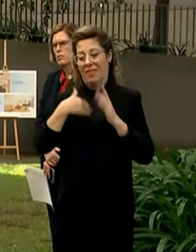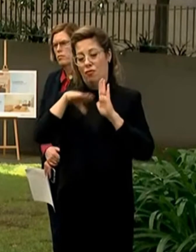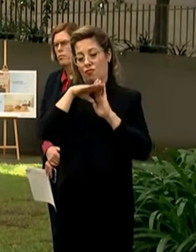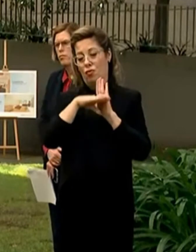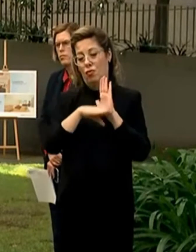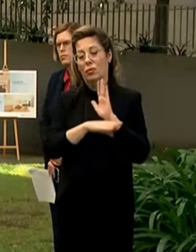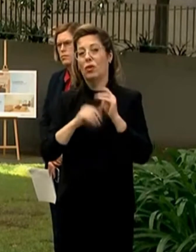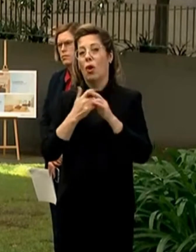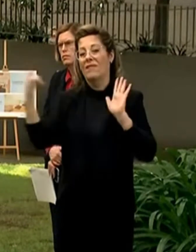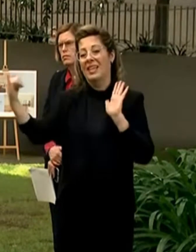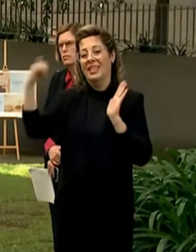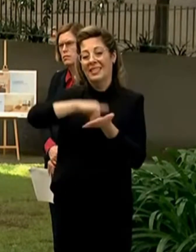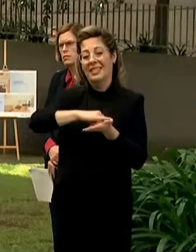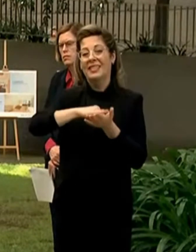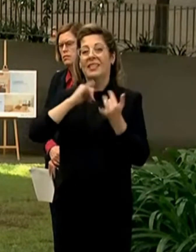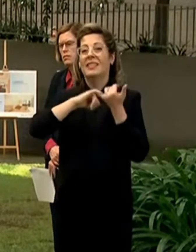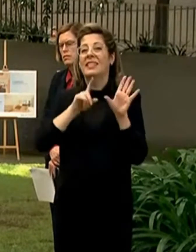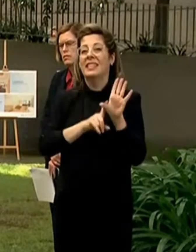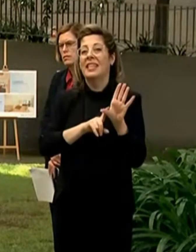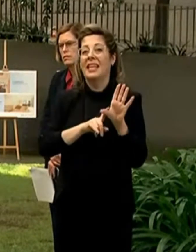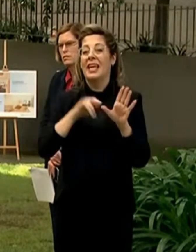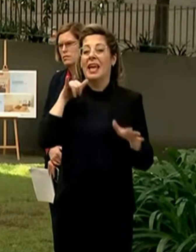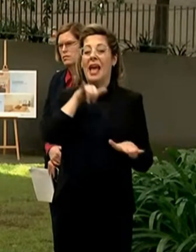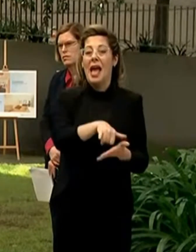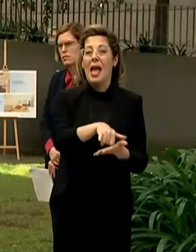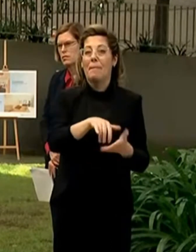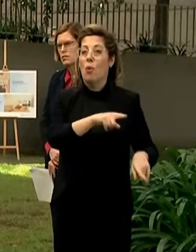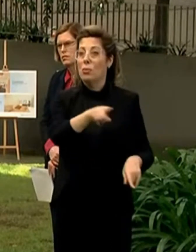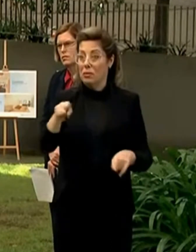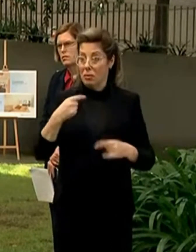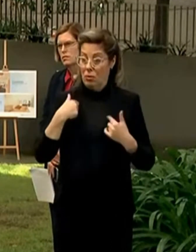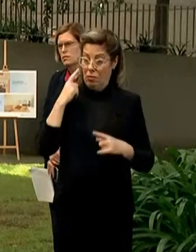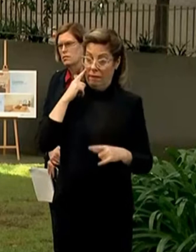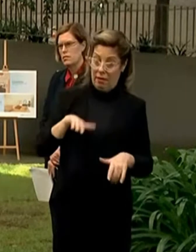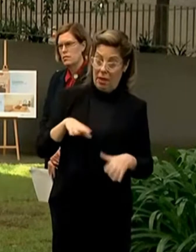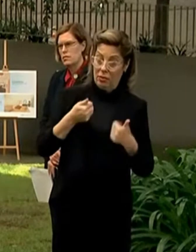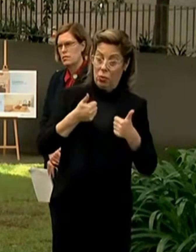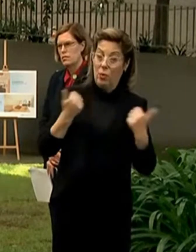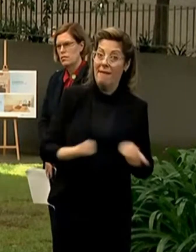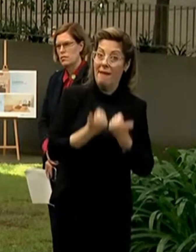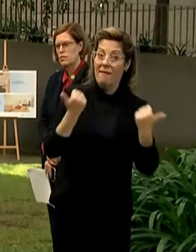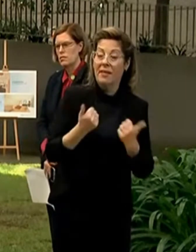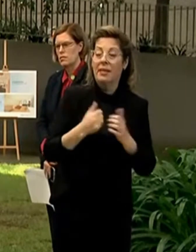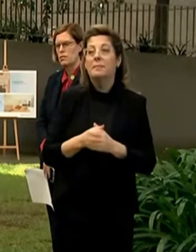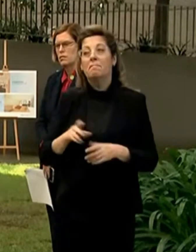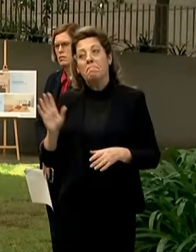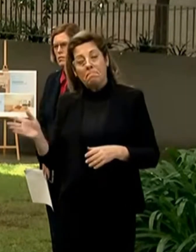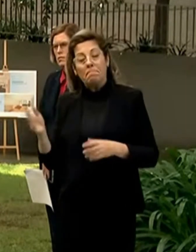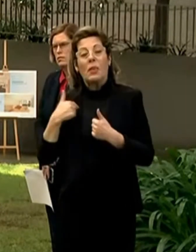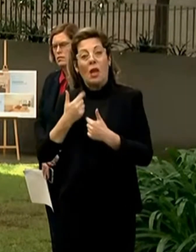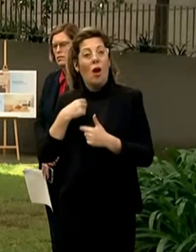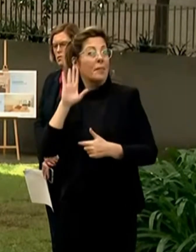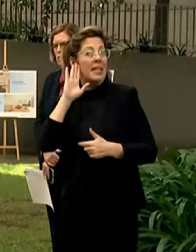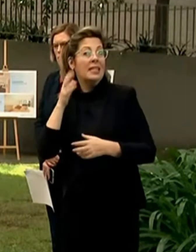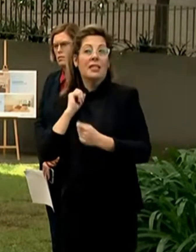Yeah, I was actually just speaking to one of the health advisors in charge of managing that quarantine process, and certainly I